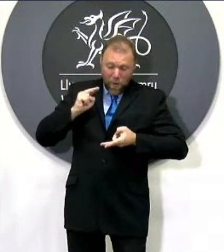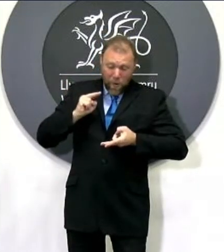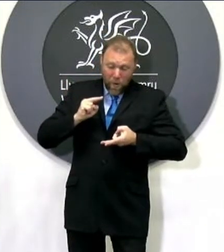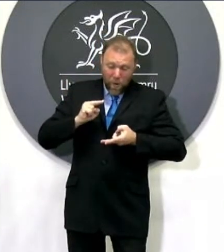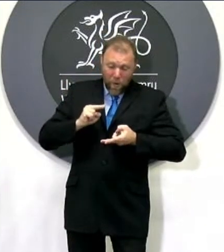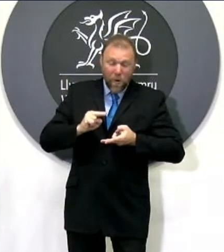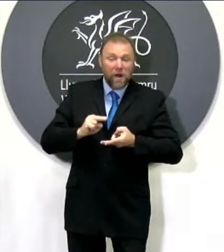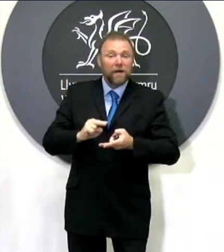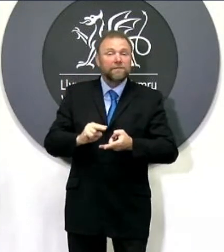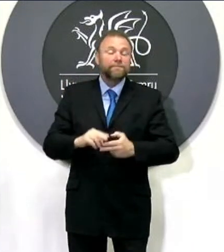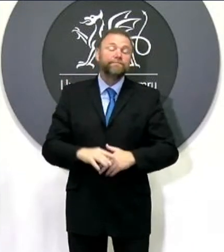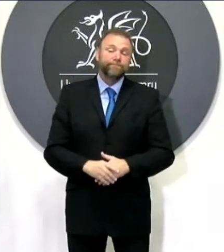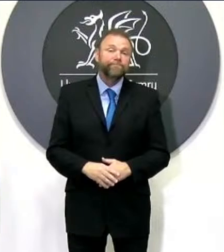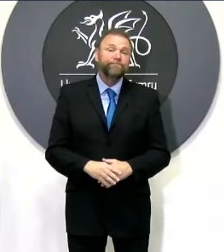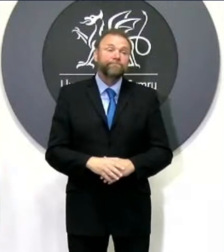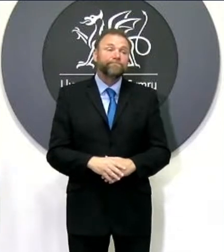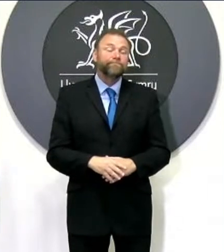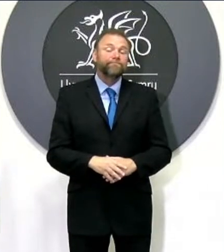since Christmas.